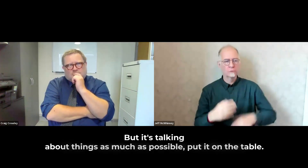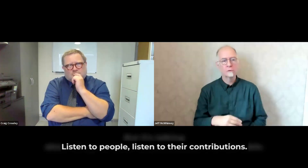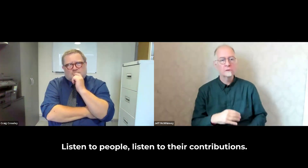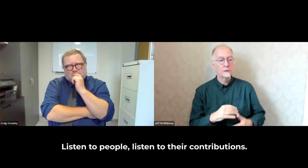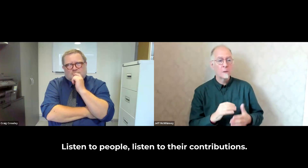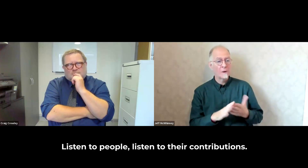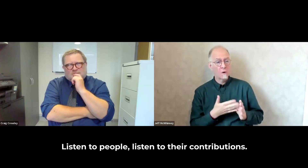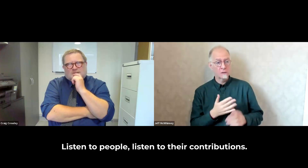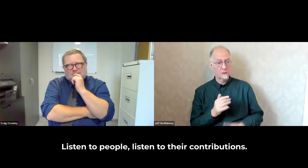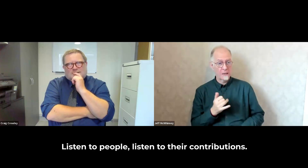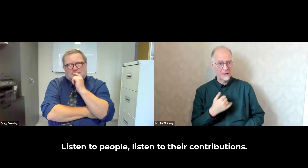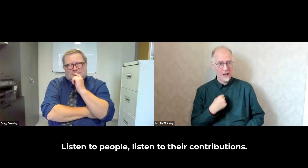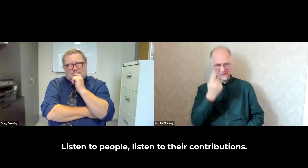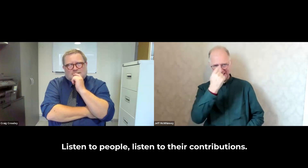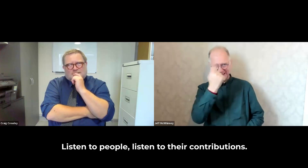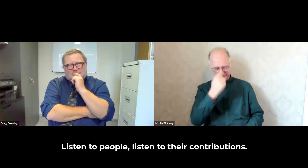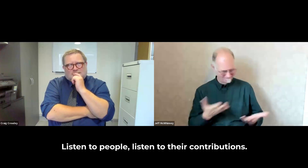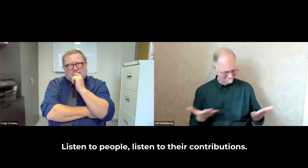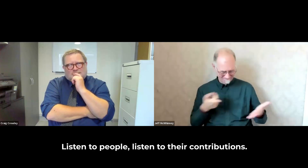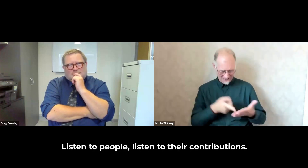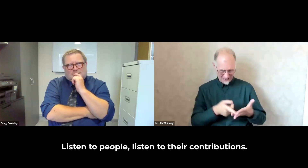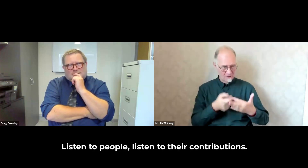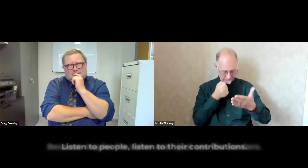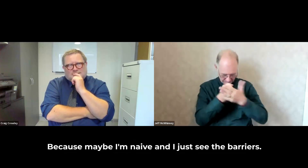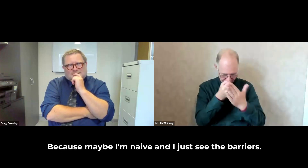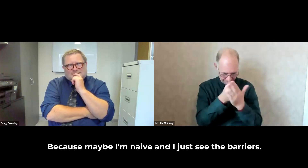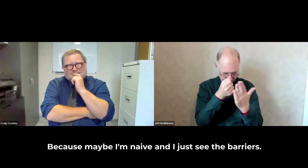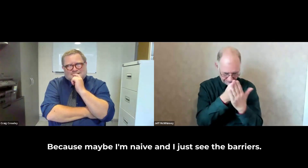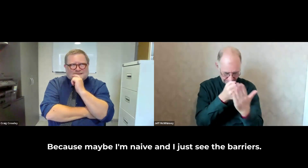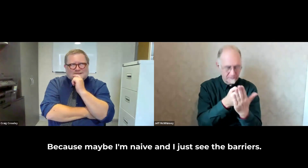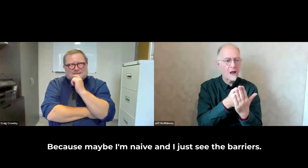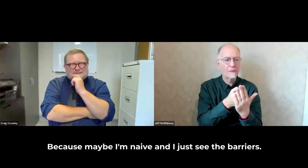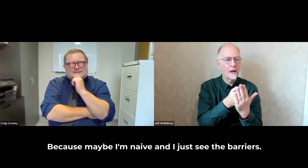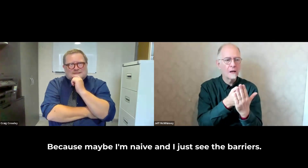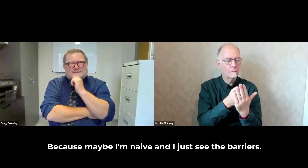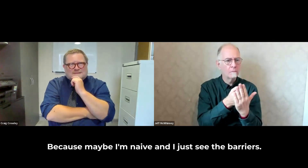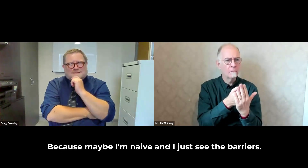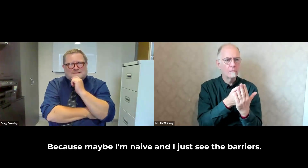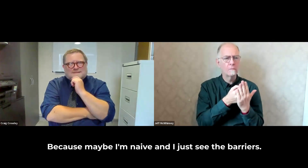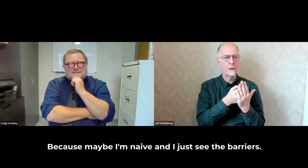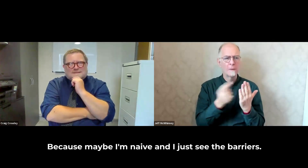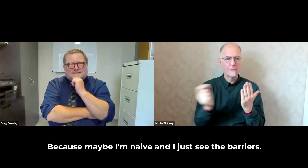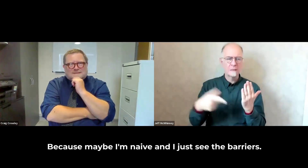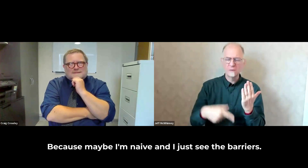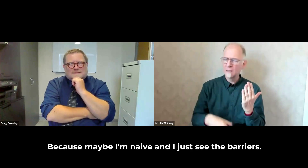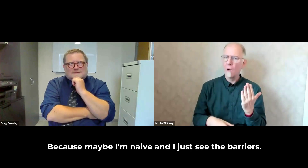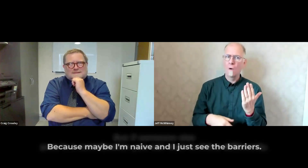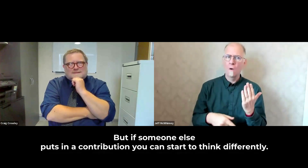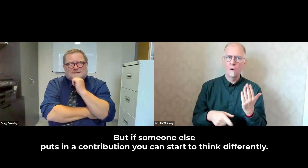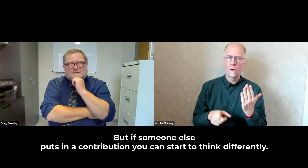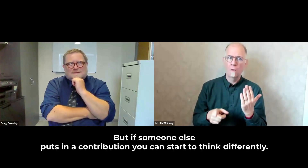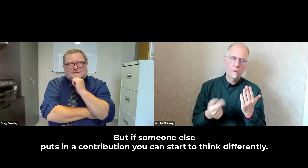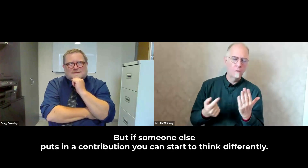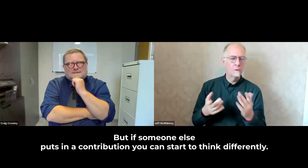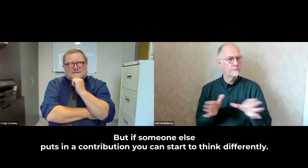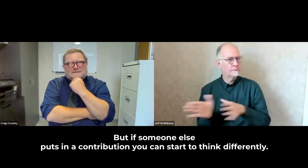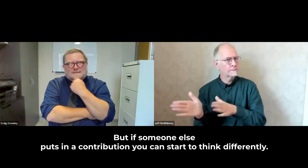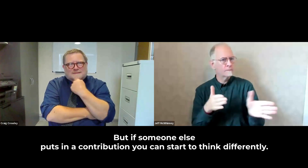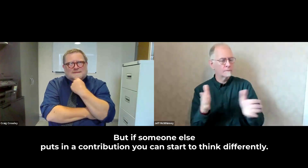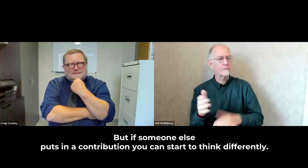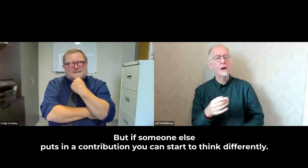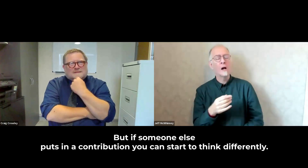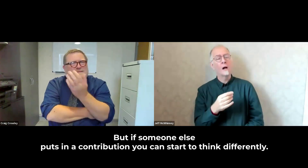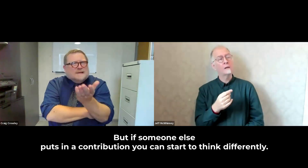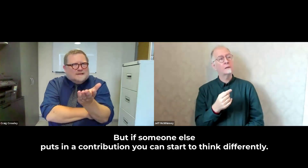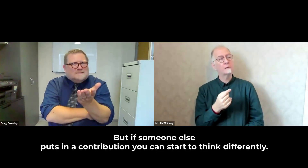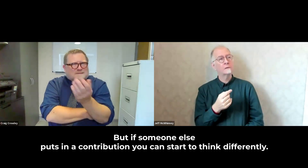the table, listen to people, listen to their contributions, because maybe I'm naive and just seeing the barriers. But if someone else